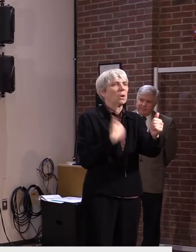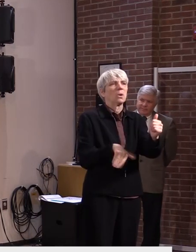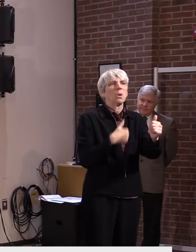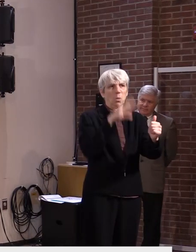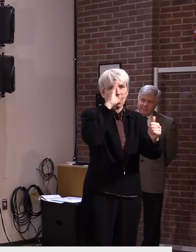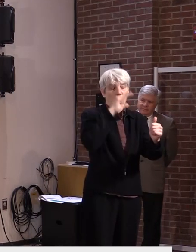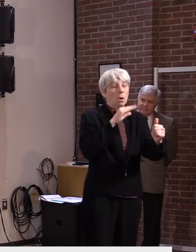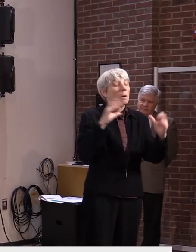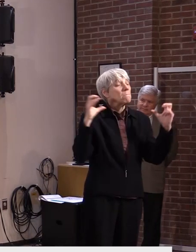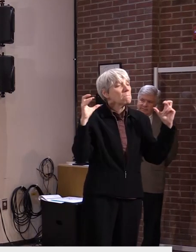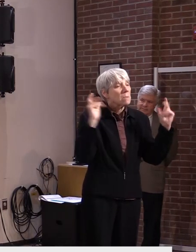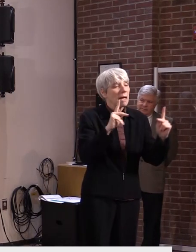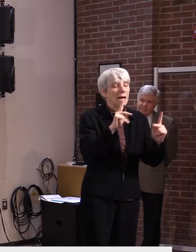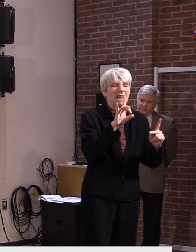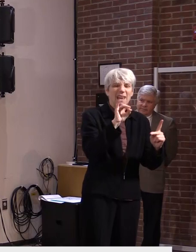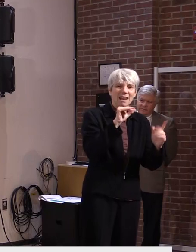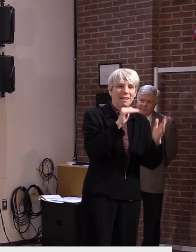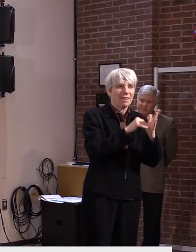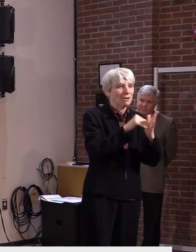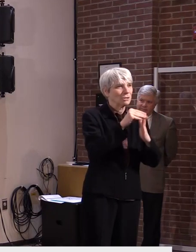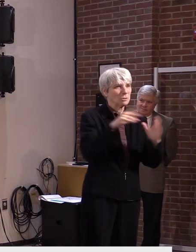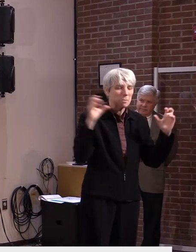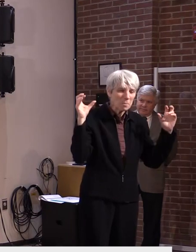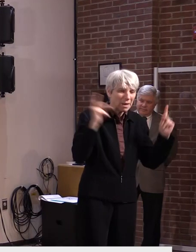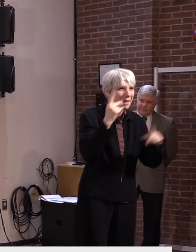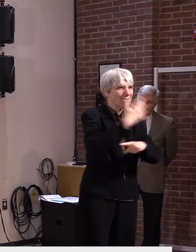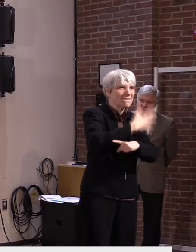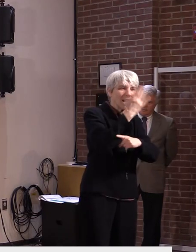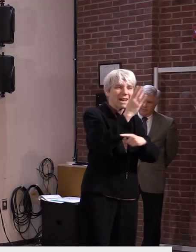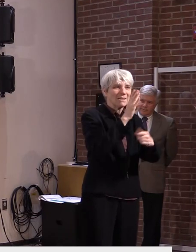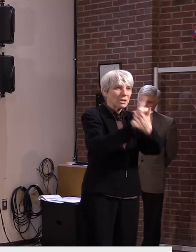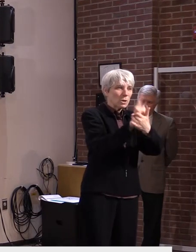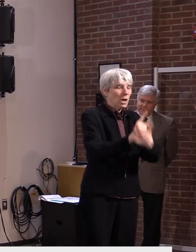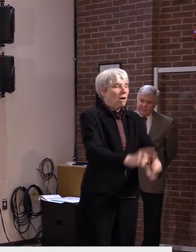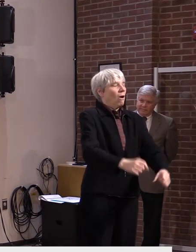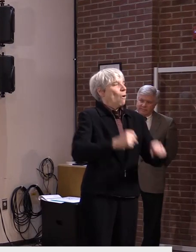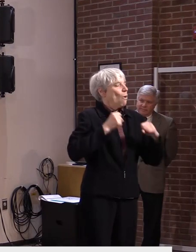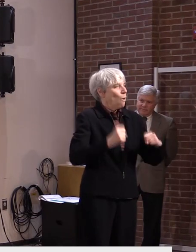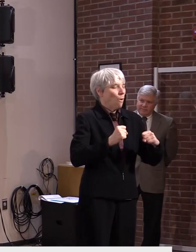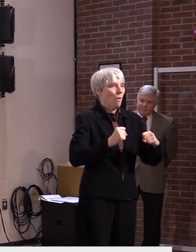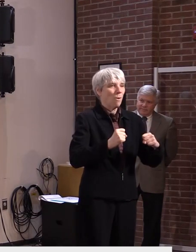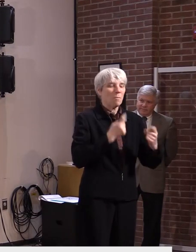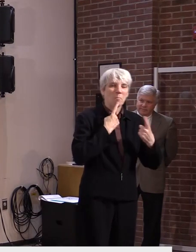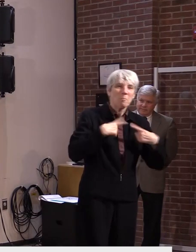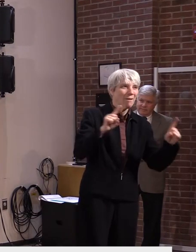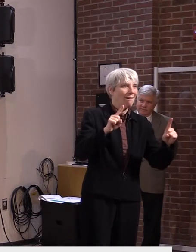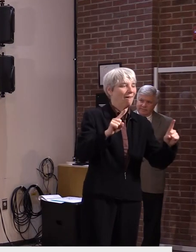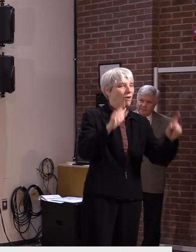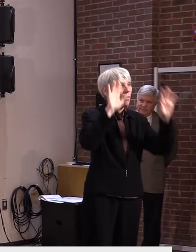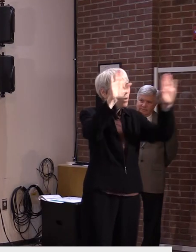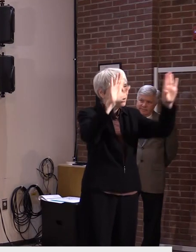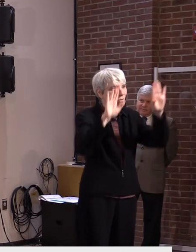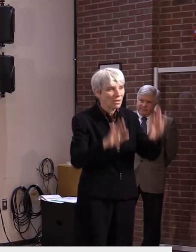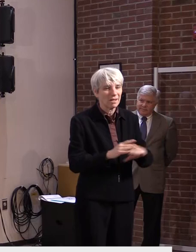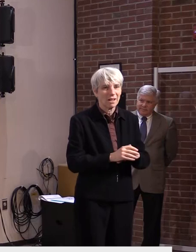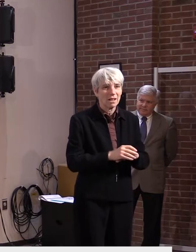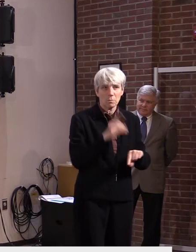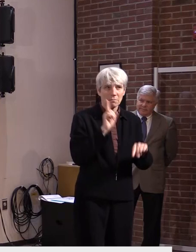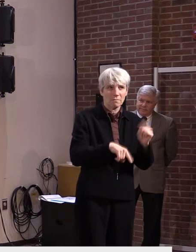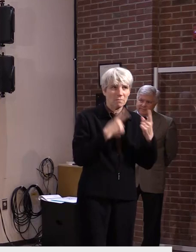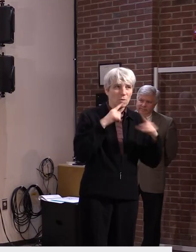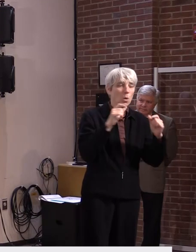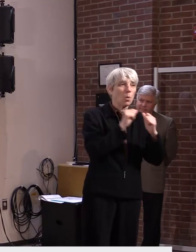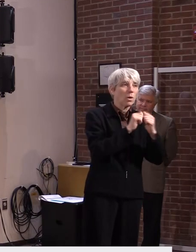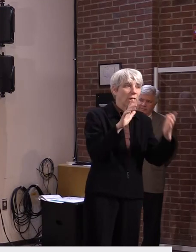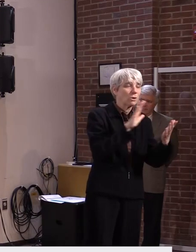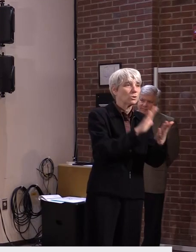80,000 kids are back 5 days a week is huge, but it wouldn't be possible without the school staff,